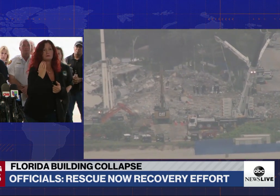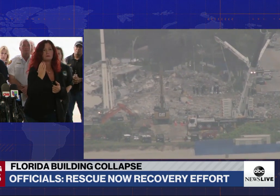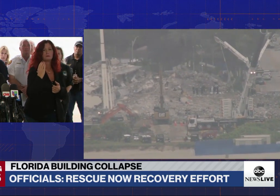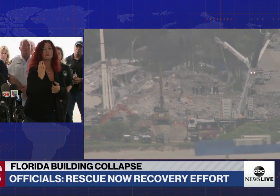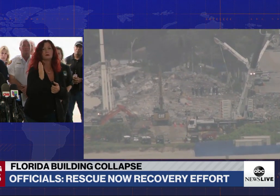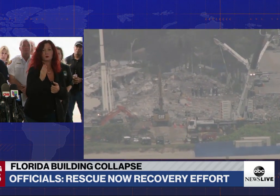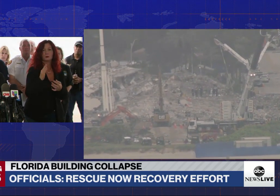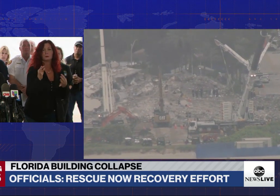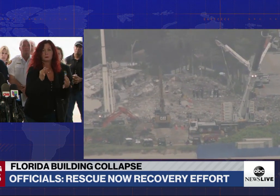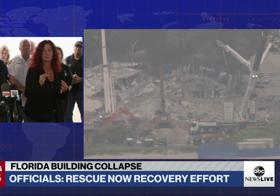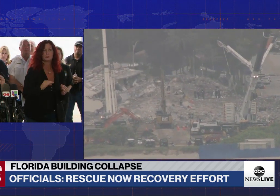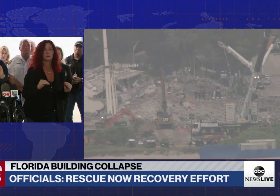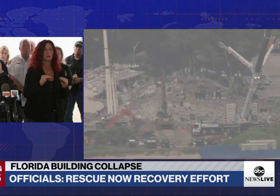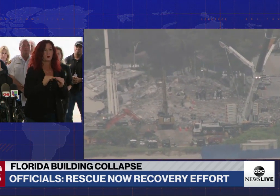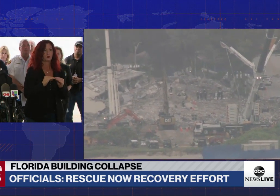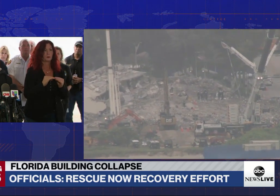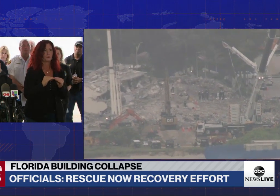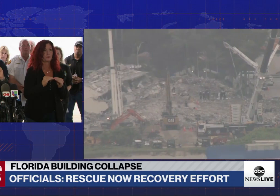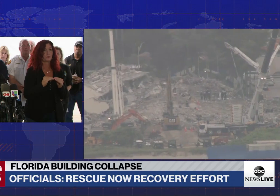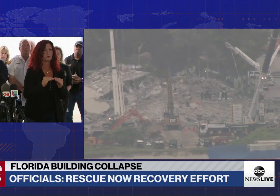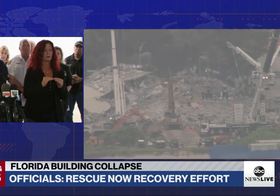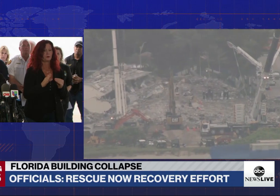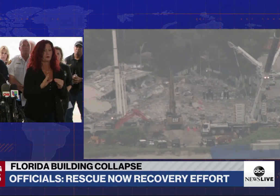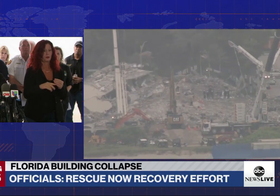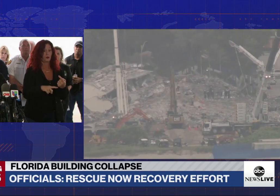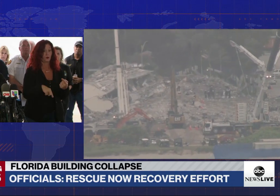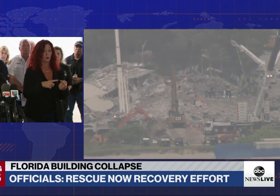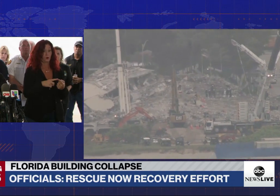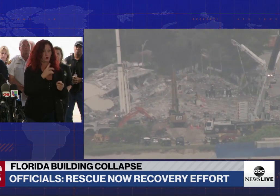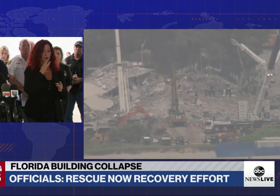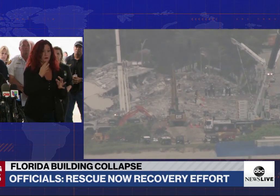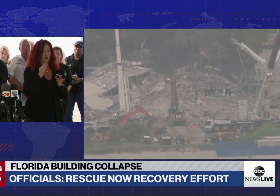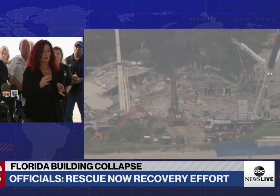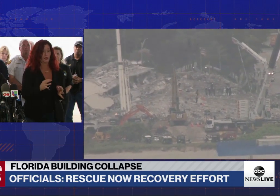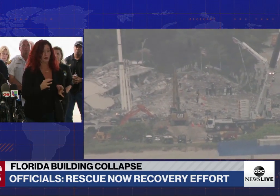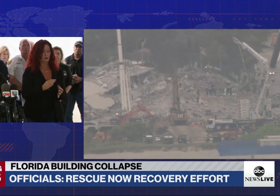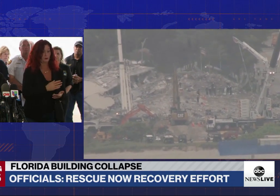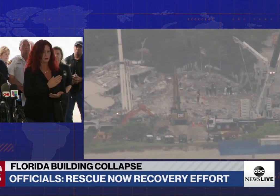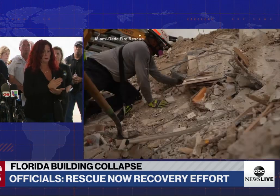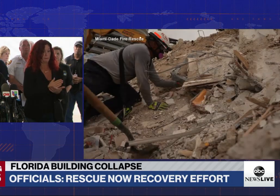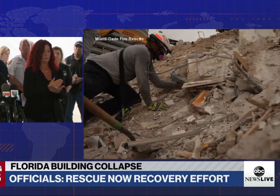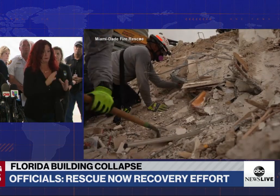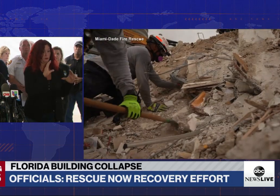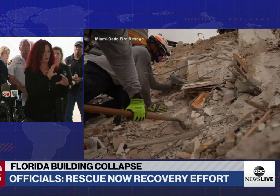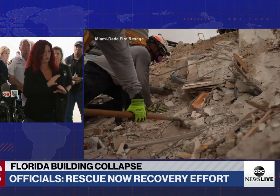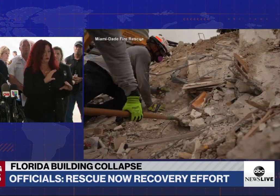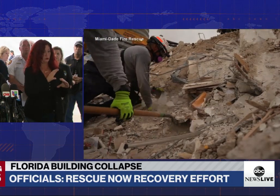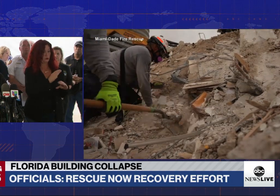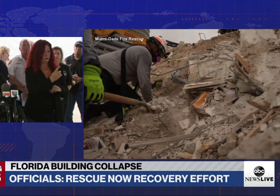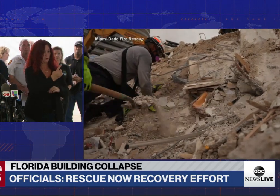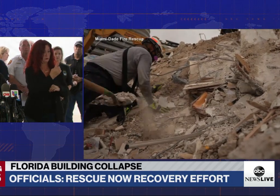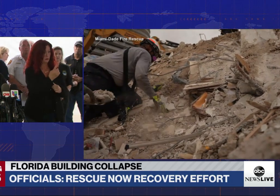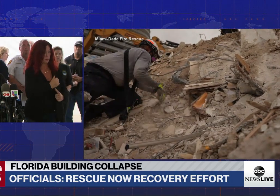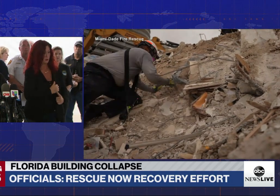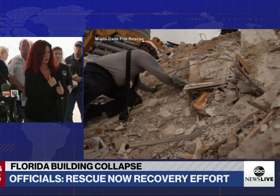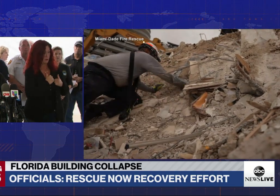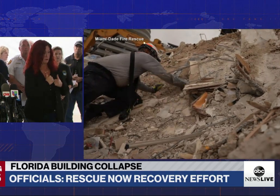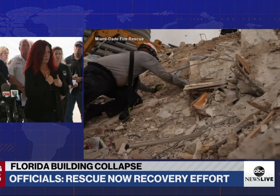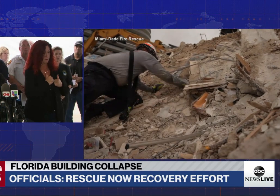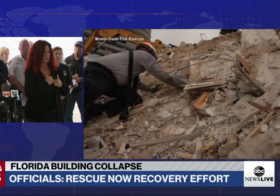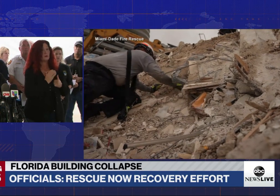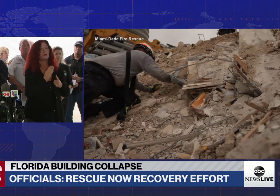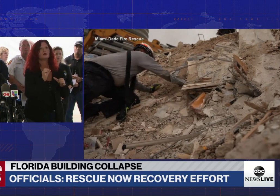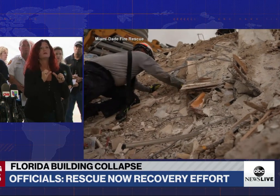tonight. Our team has developed a very detailed plan to guide the transition and to ensure that the